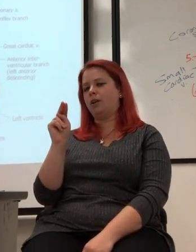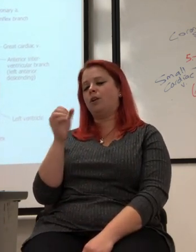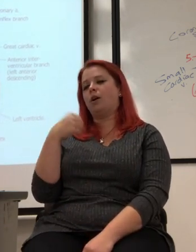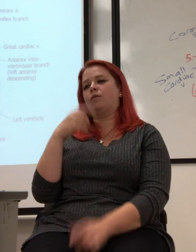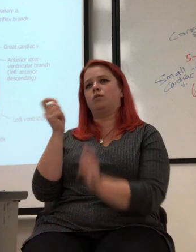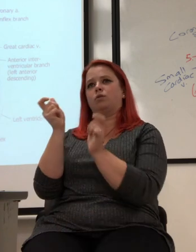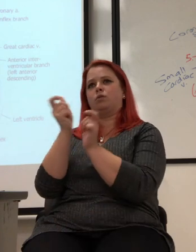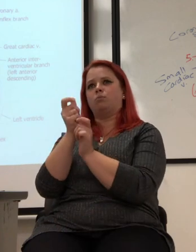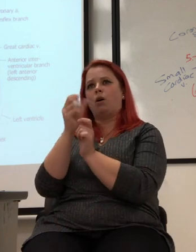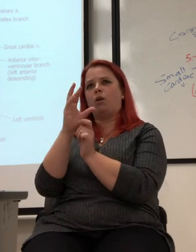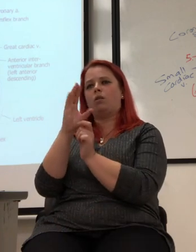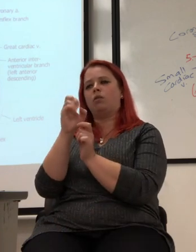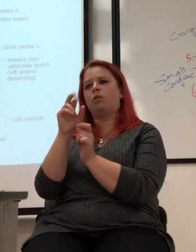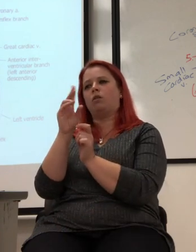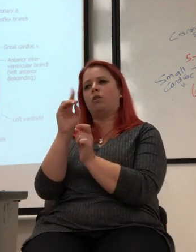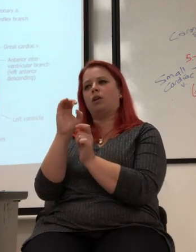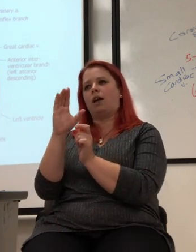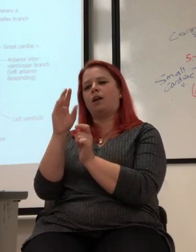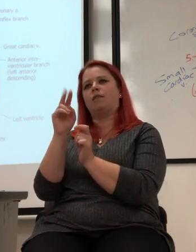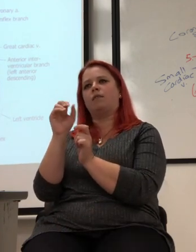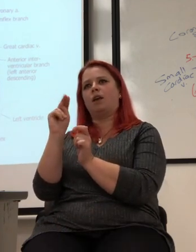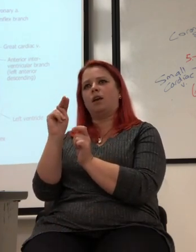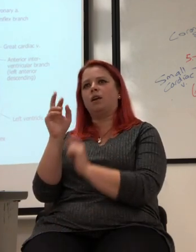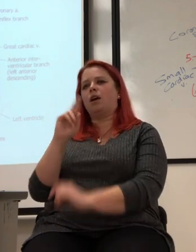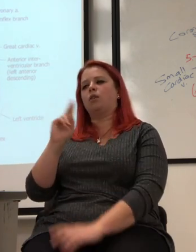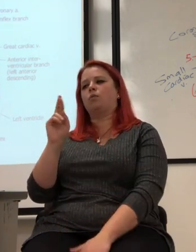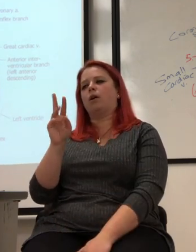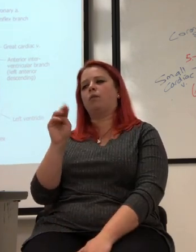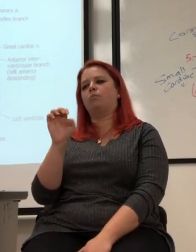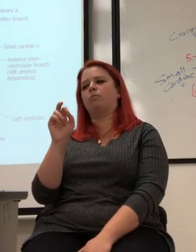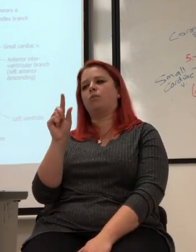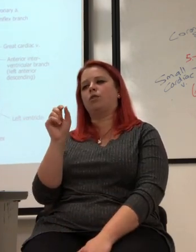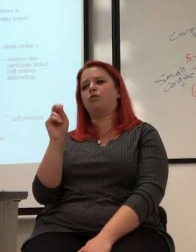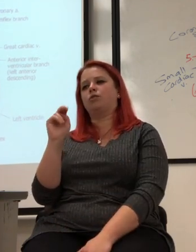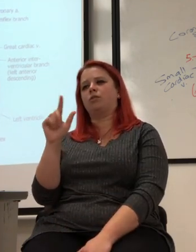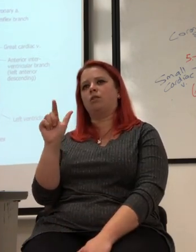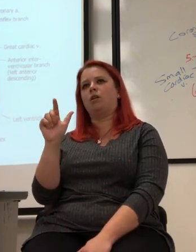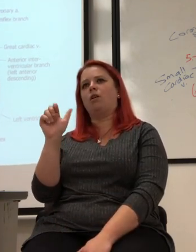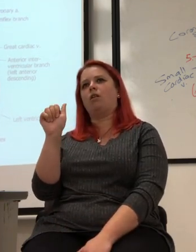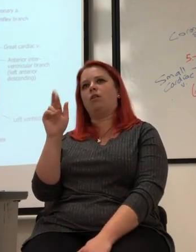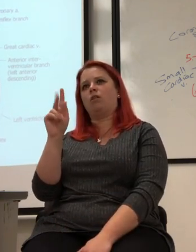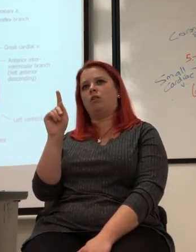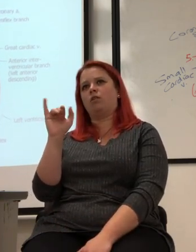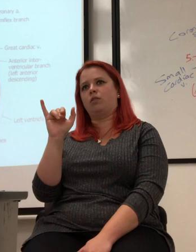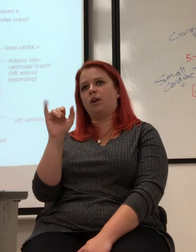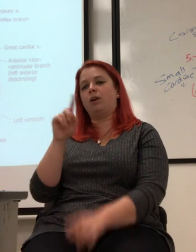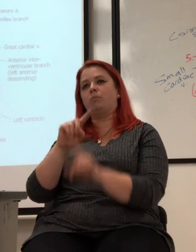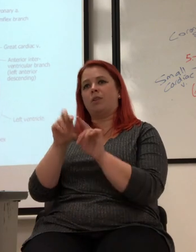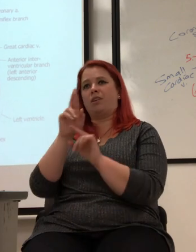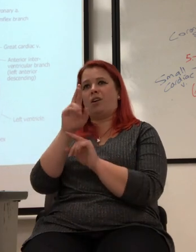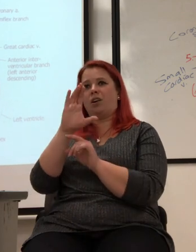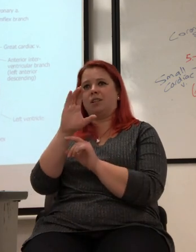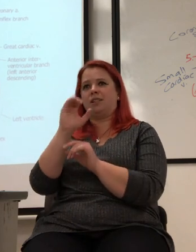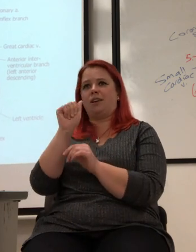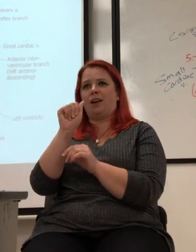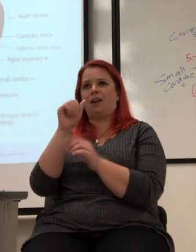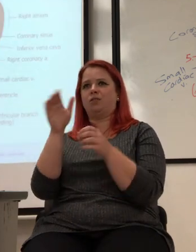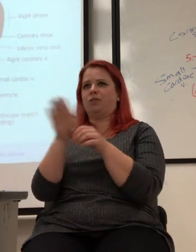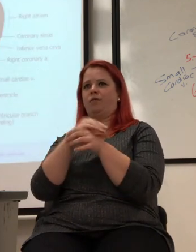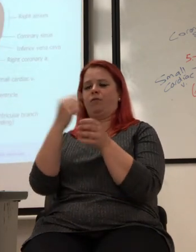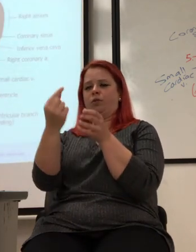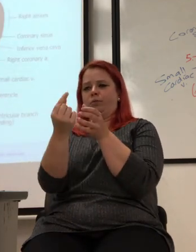and a right marginal artery. But RCA is going to go all the way to the back of the heart, shown